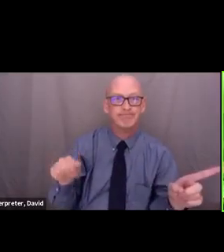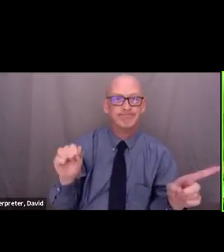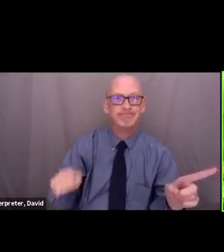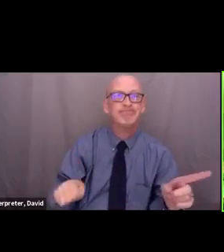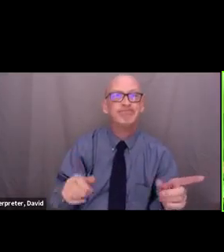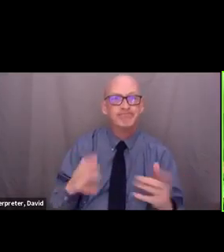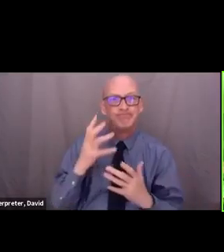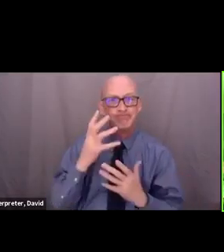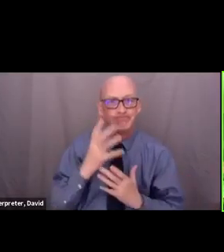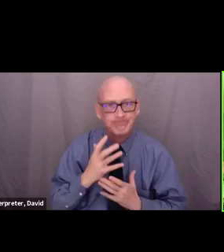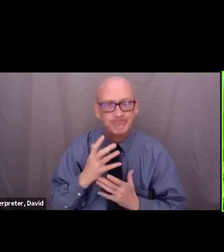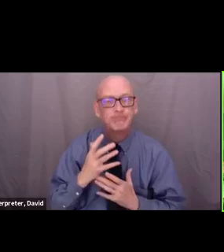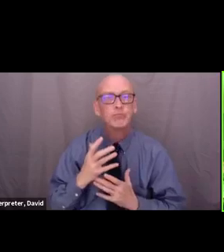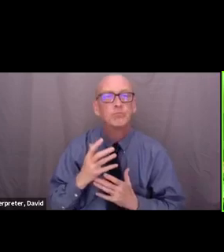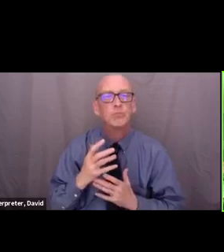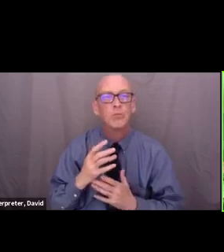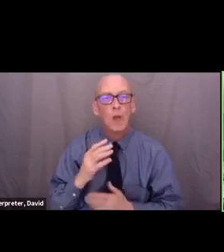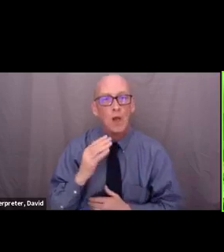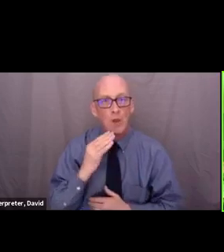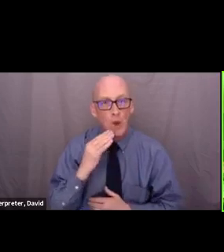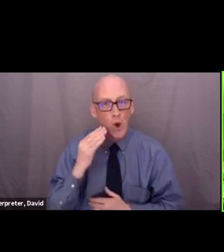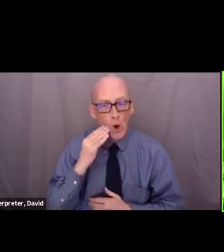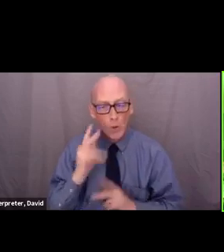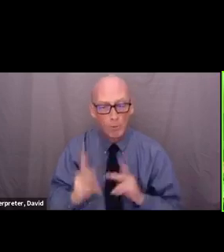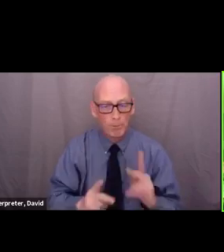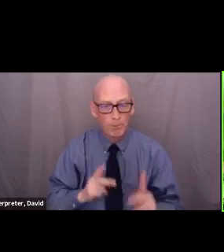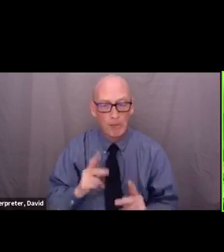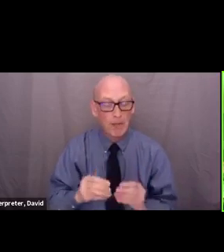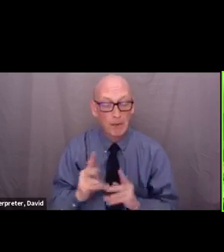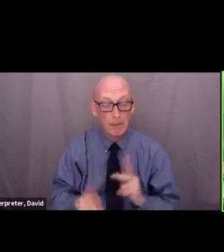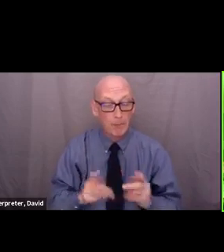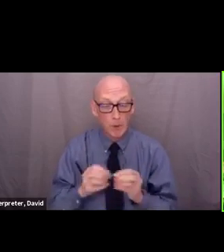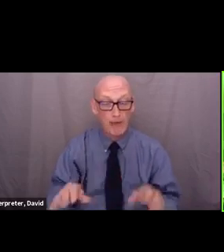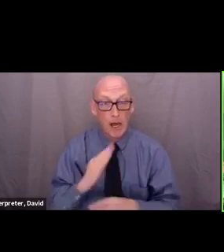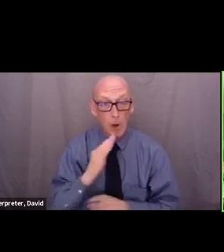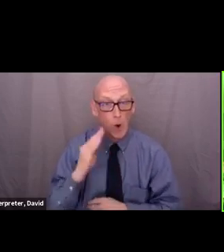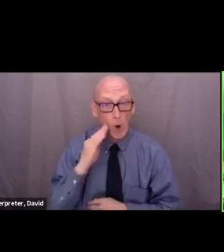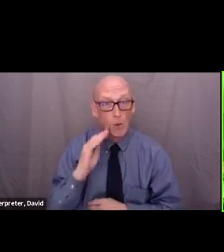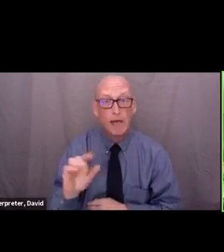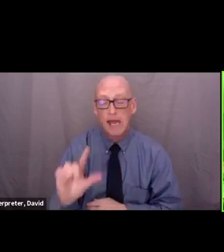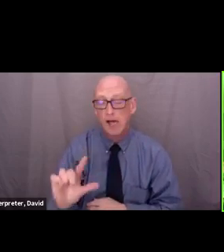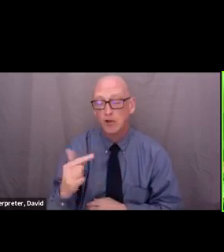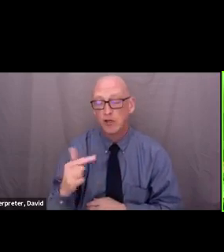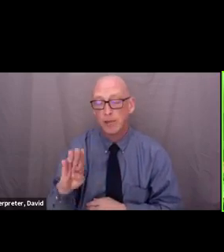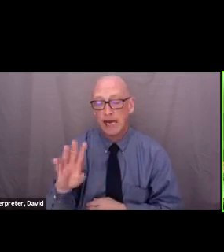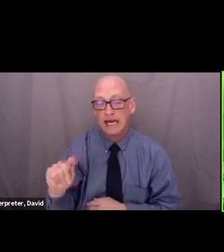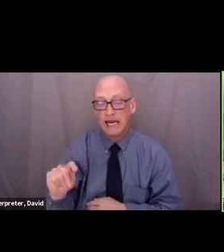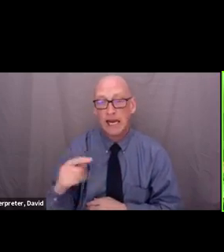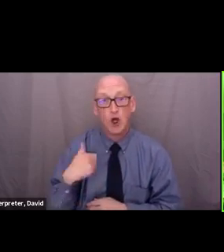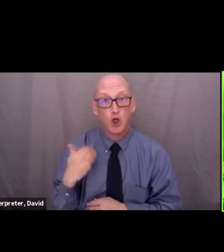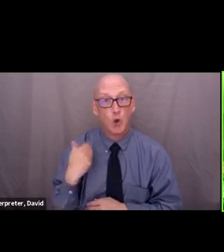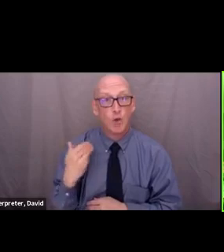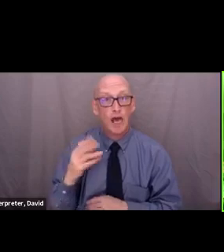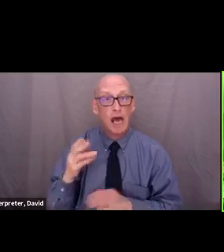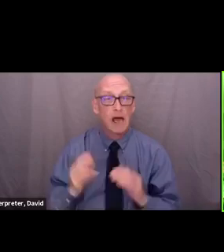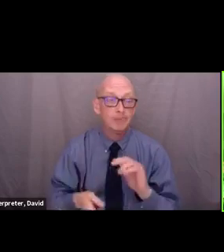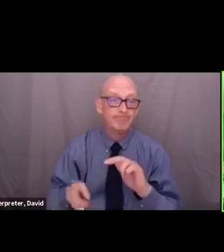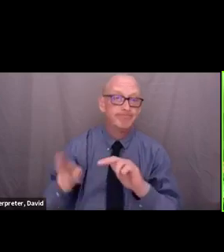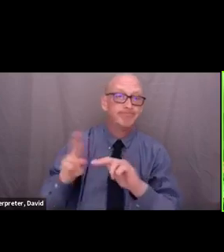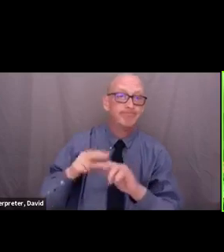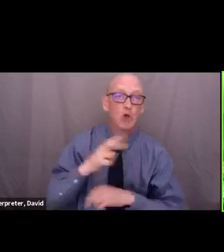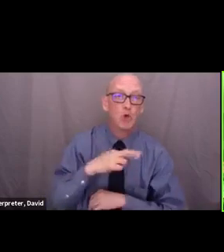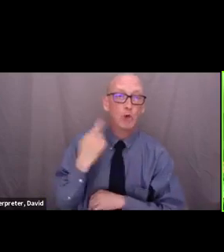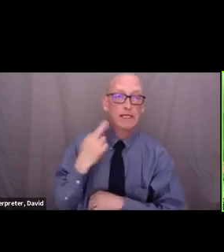among our homelessness youth, LGBT youth are at higher risk because they're not supported